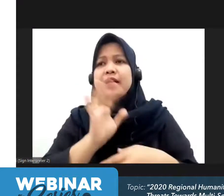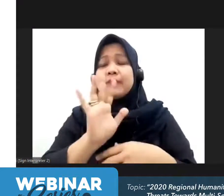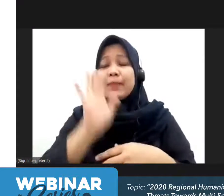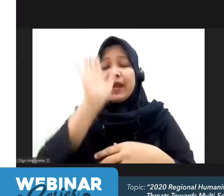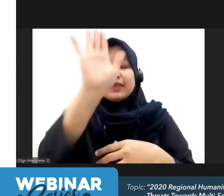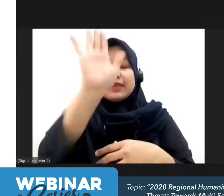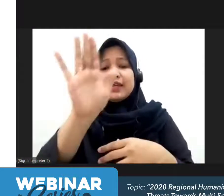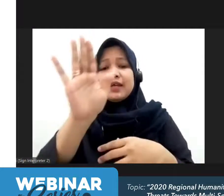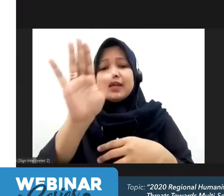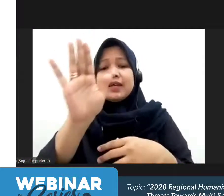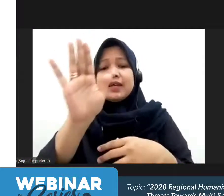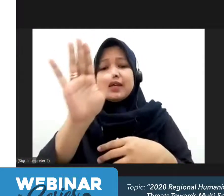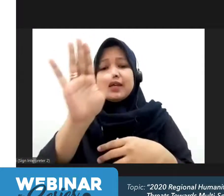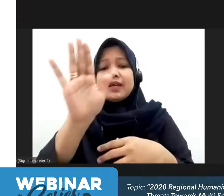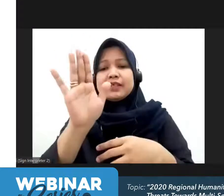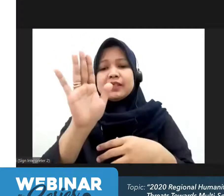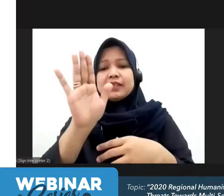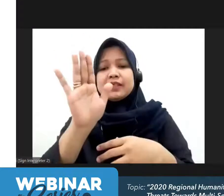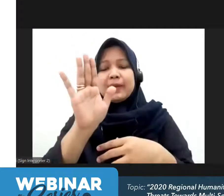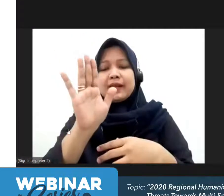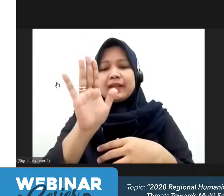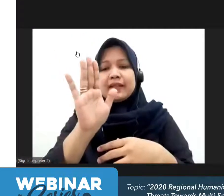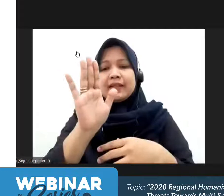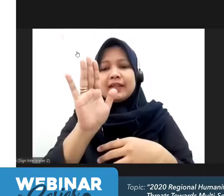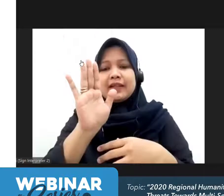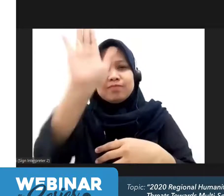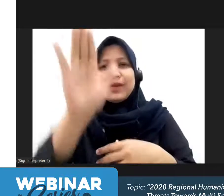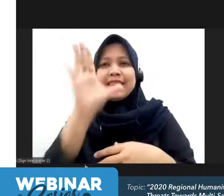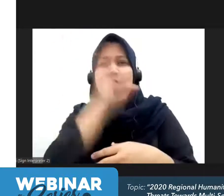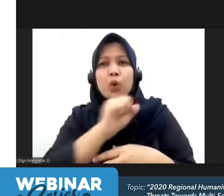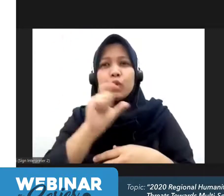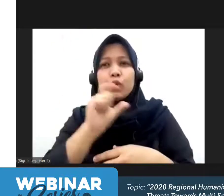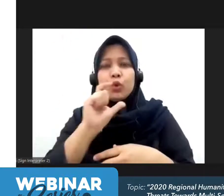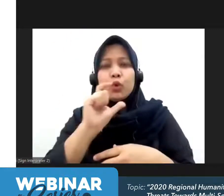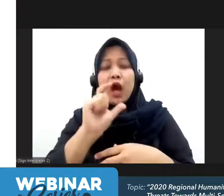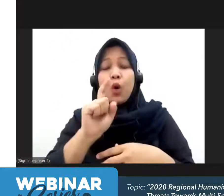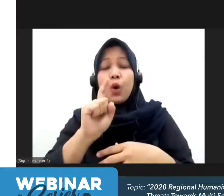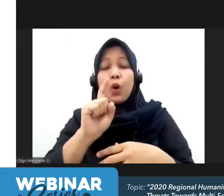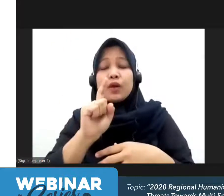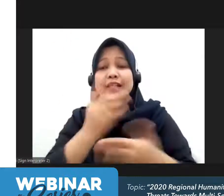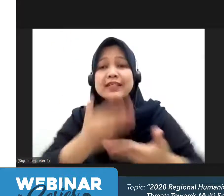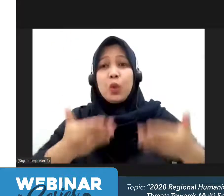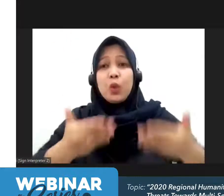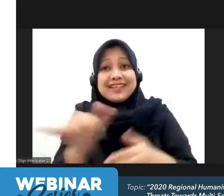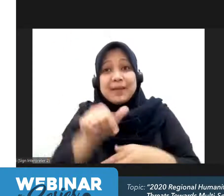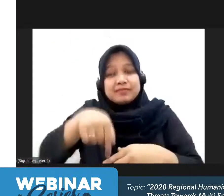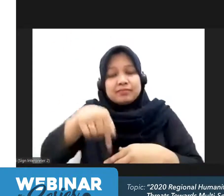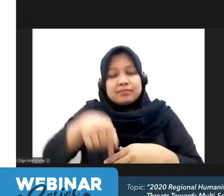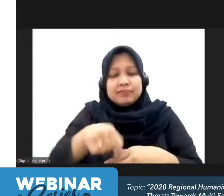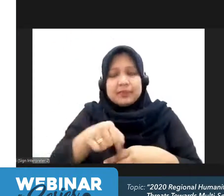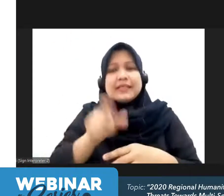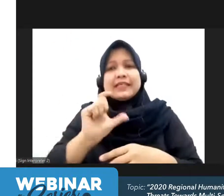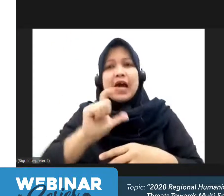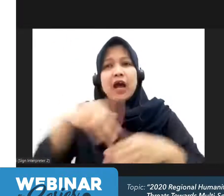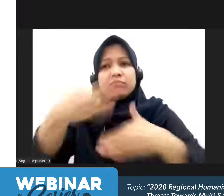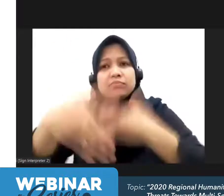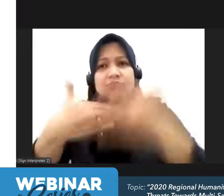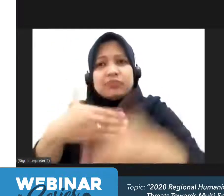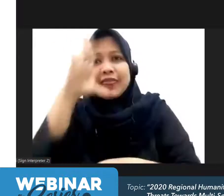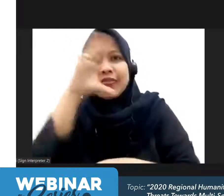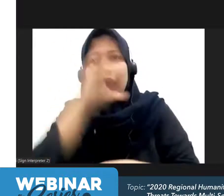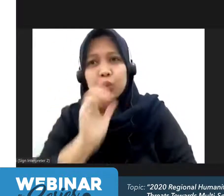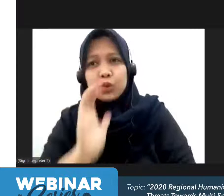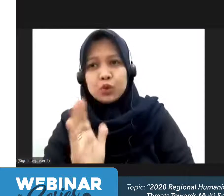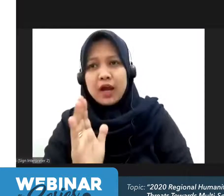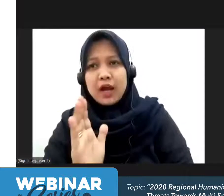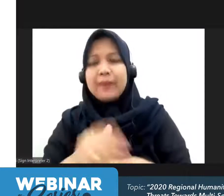facing multi-hazard threat like today. Pandemic as the main obstacle, then followed by